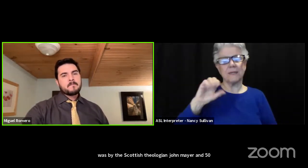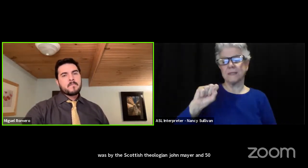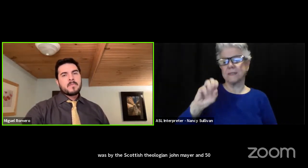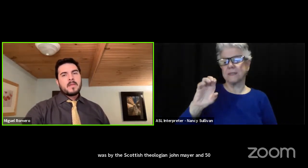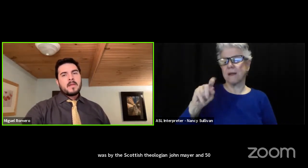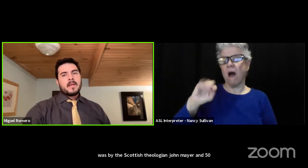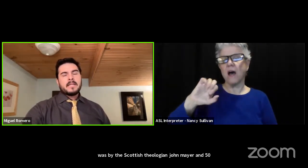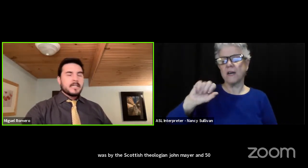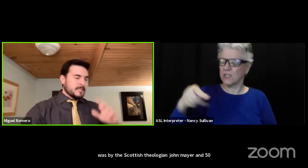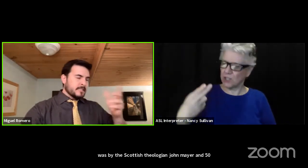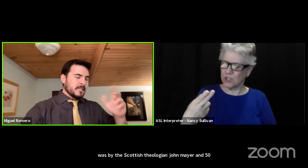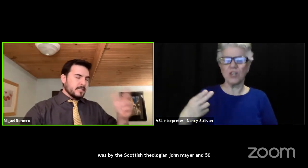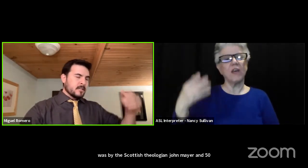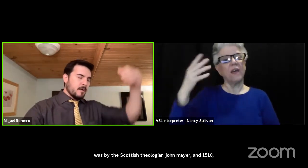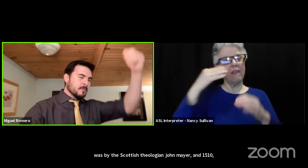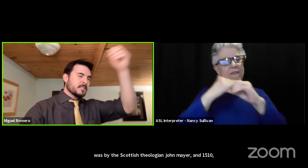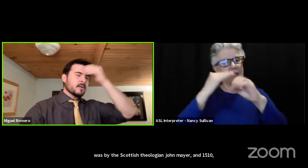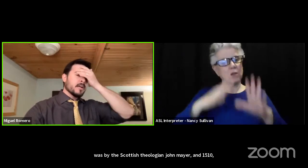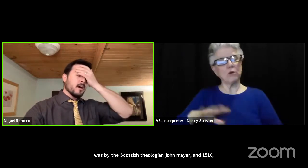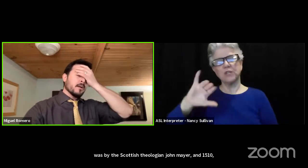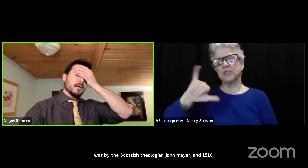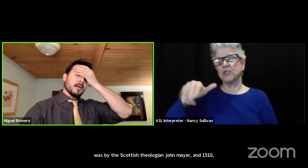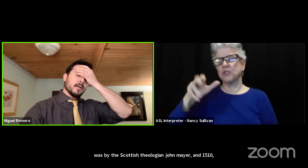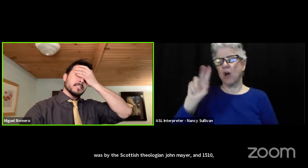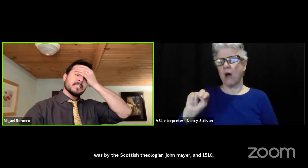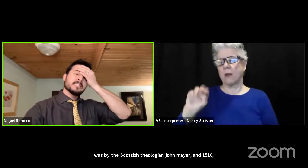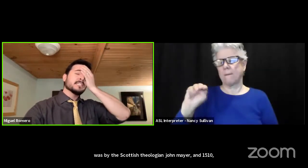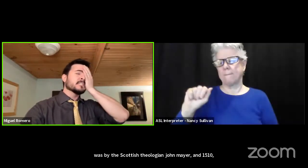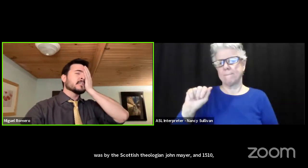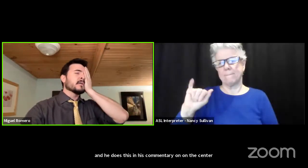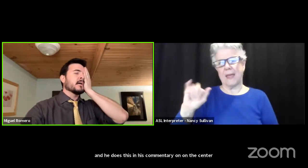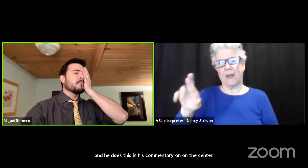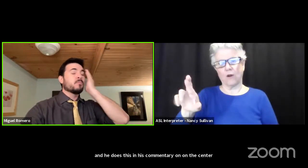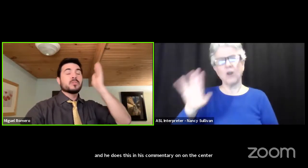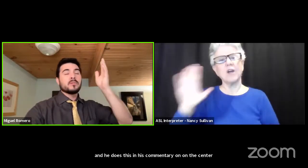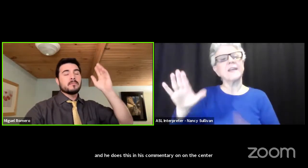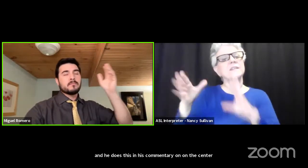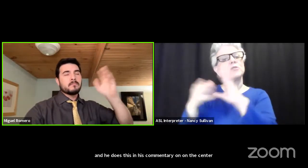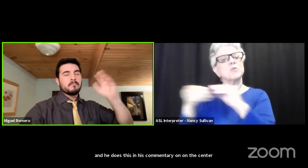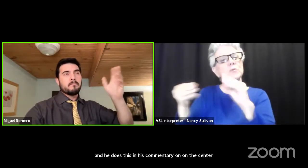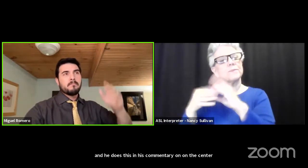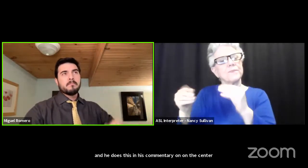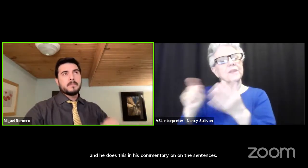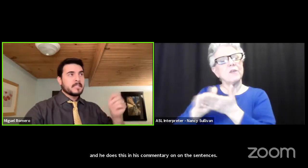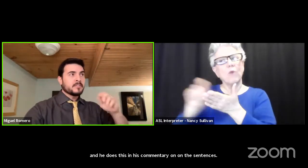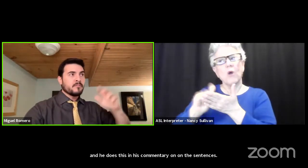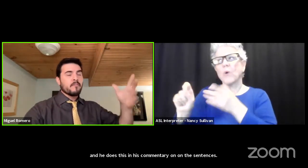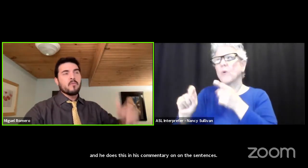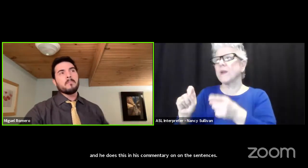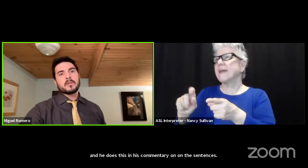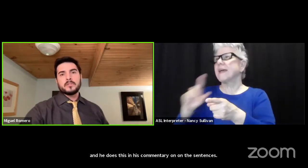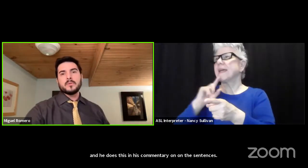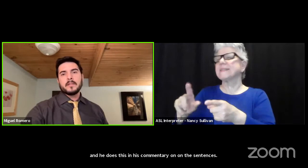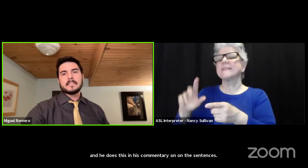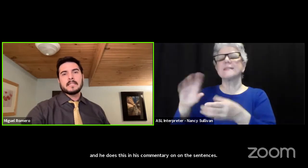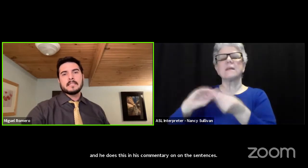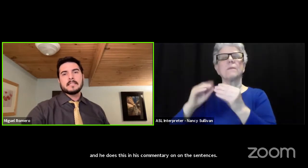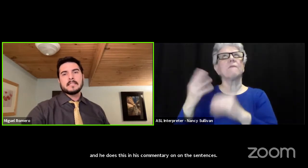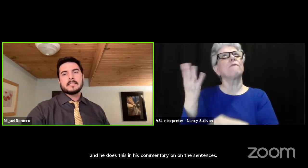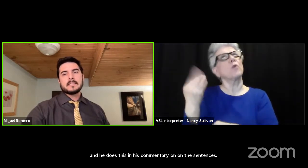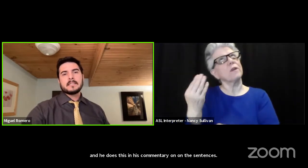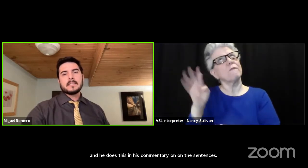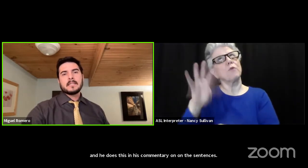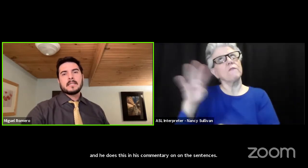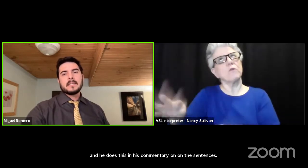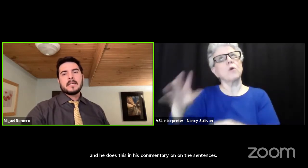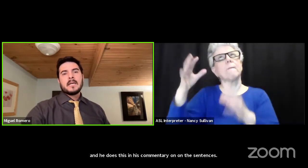1510. And he does this in his commentary on the sentences on book two, Distinction 44, Book 2 of the